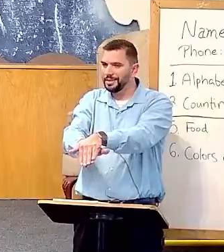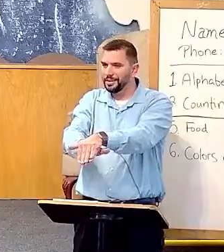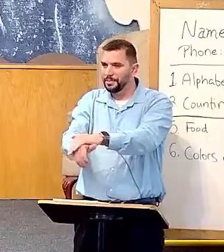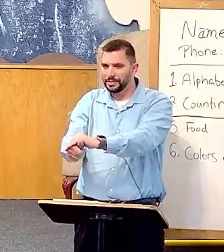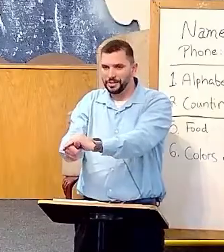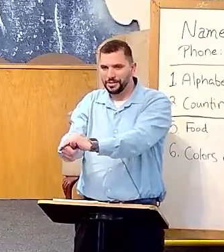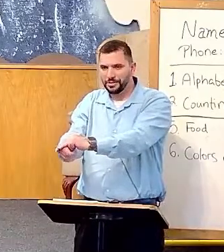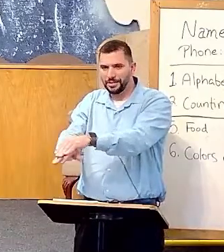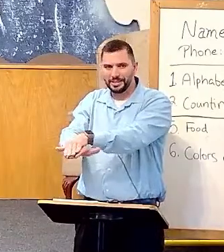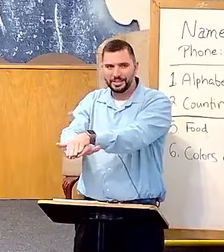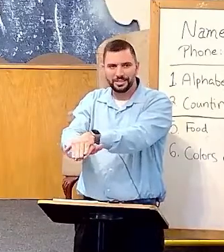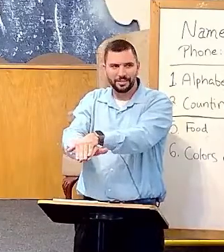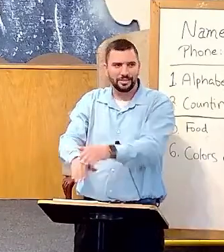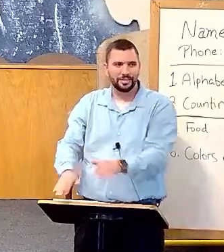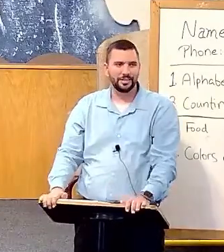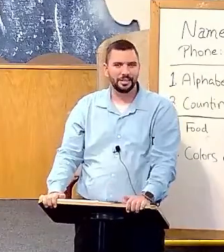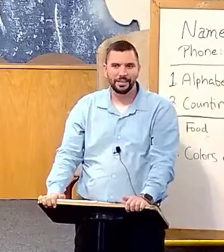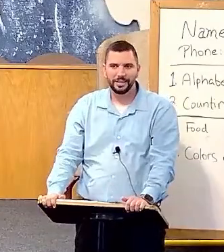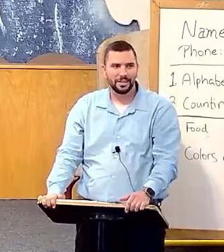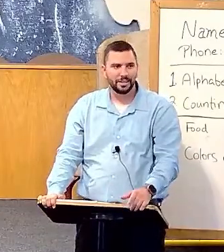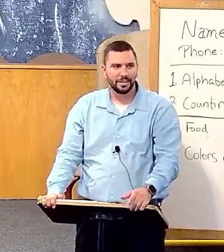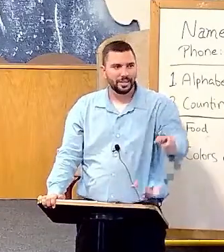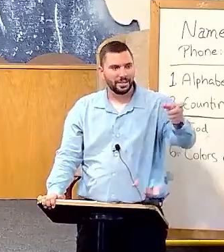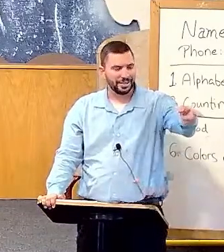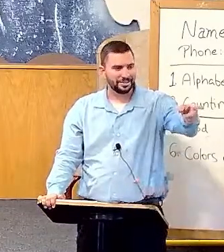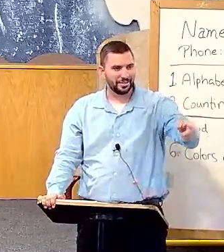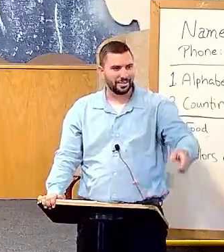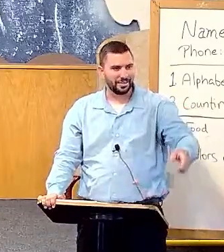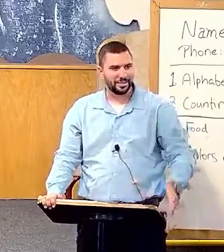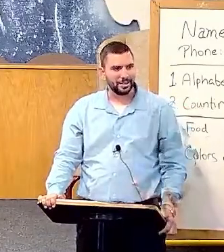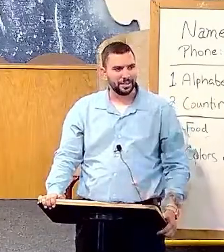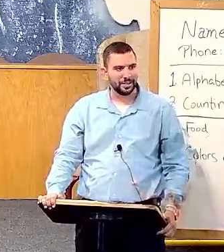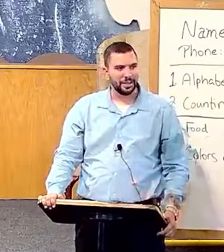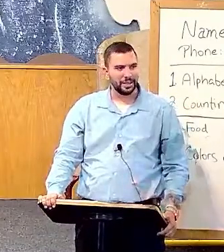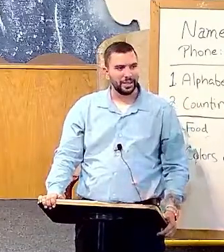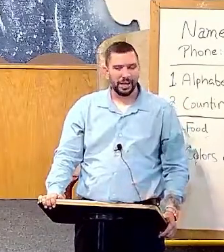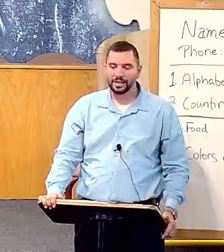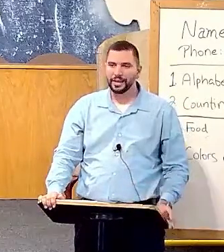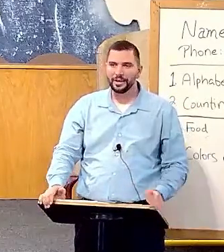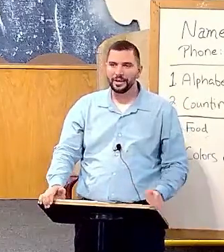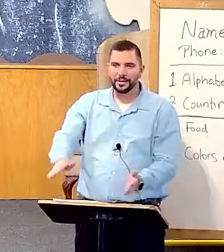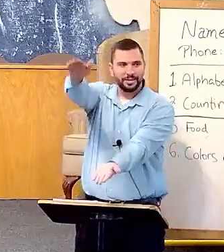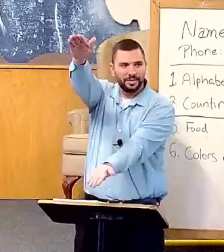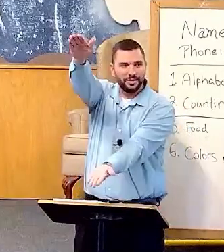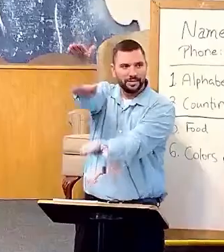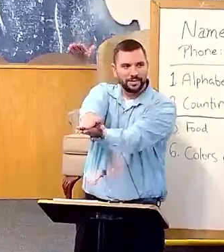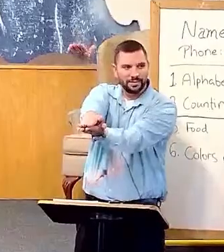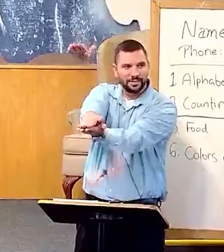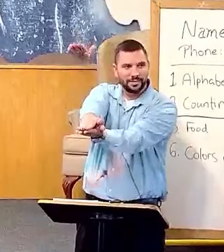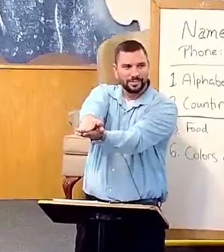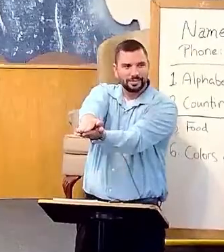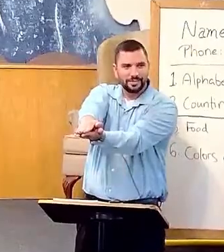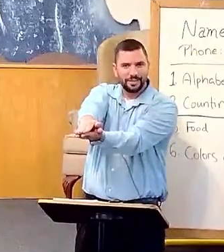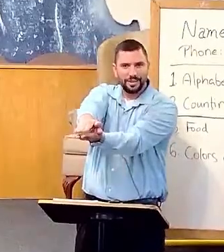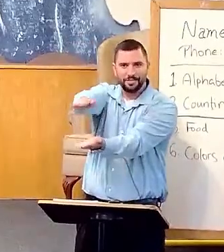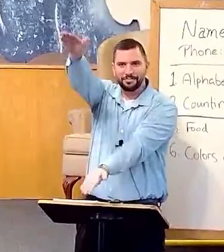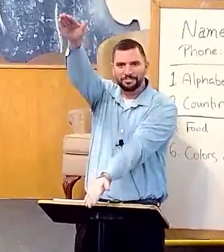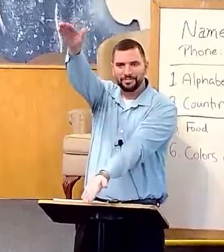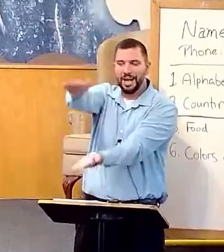But turtle and then sea turtle. Yes, sir. Alligator. Yep.